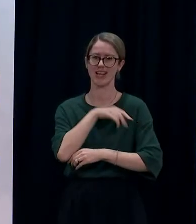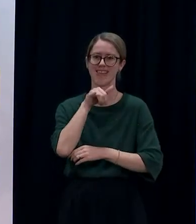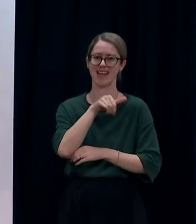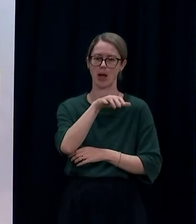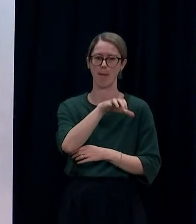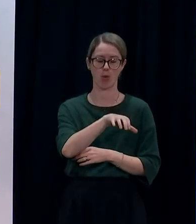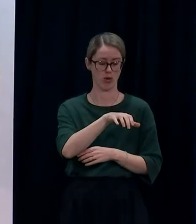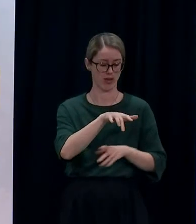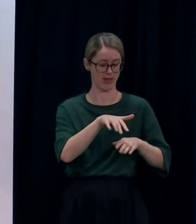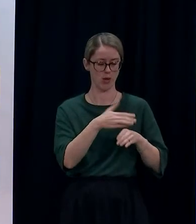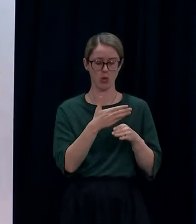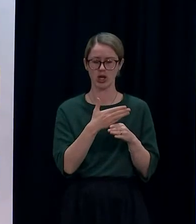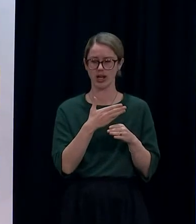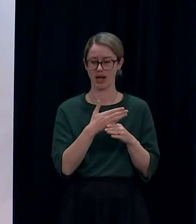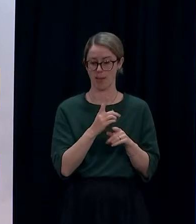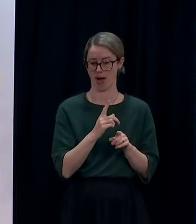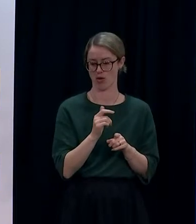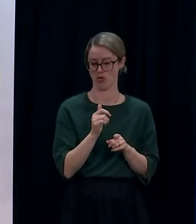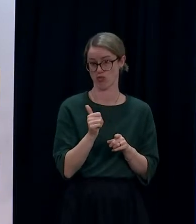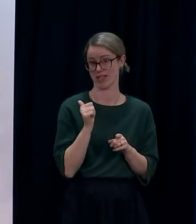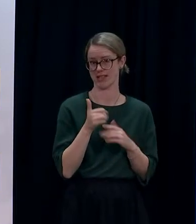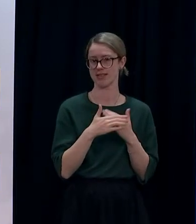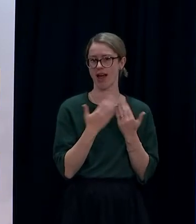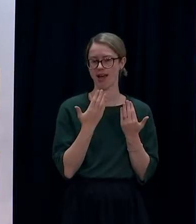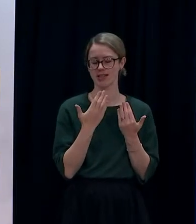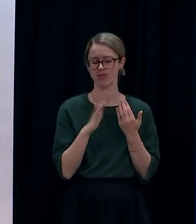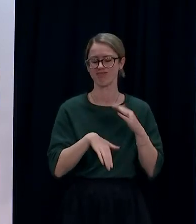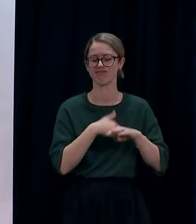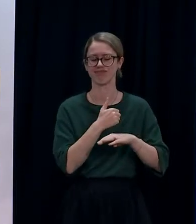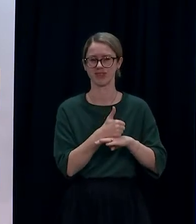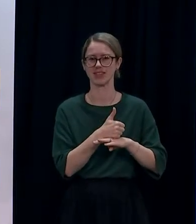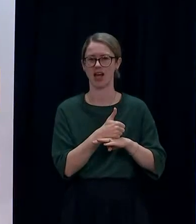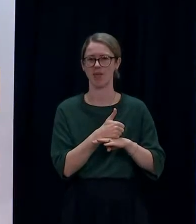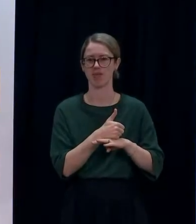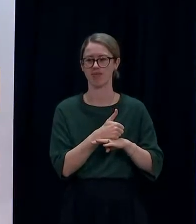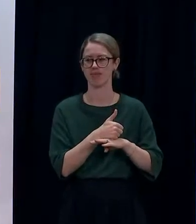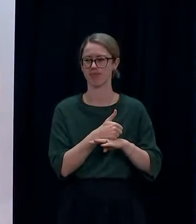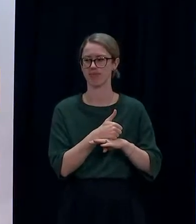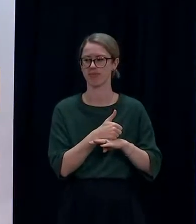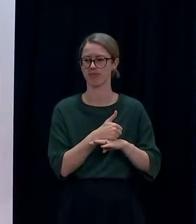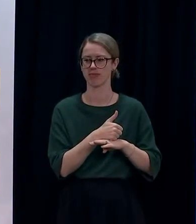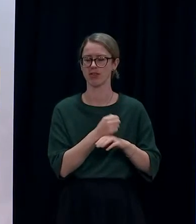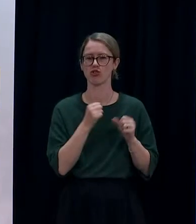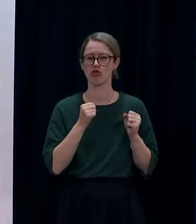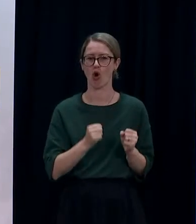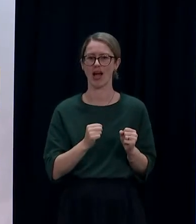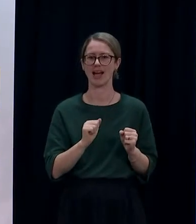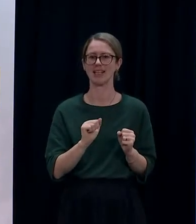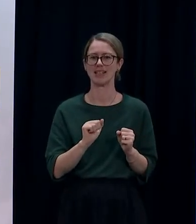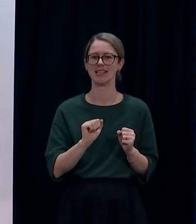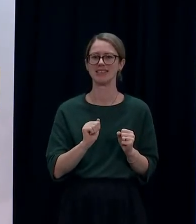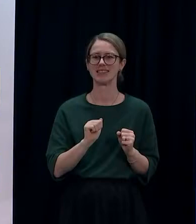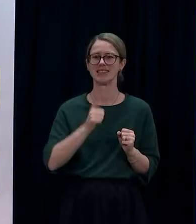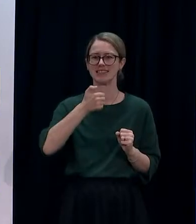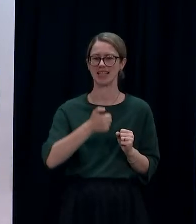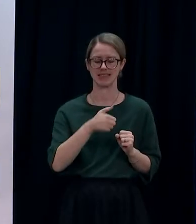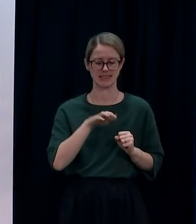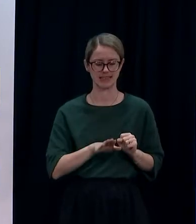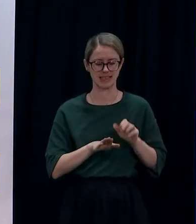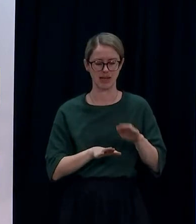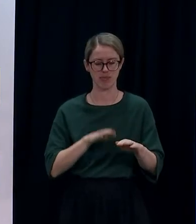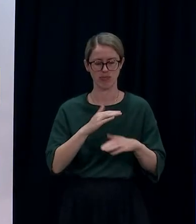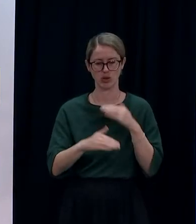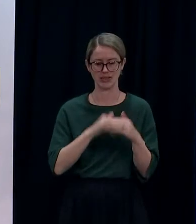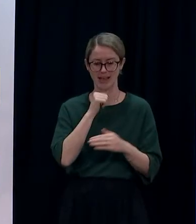particular working. But over the last few days, we've now put in place what is a 6-step process. That is